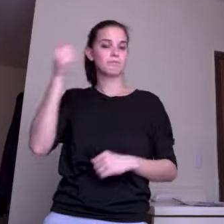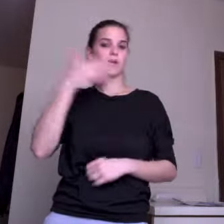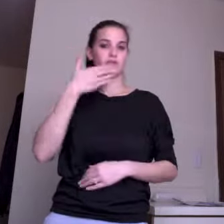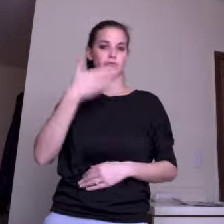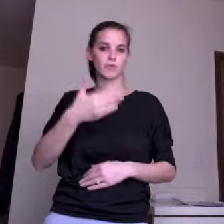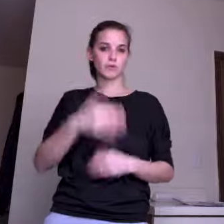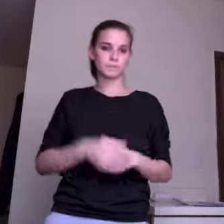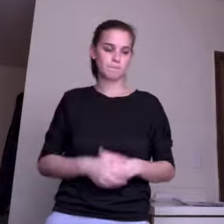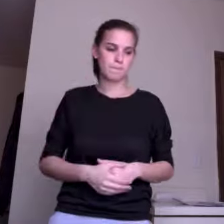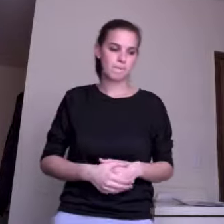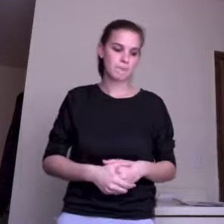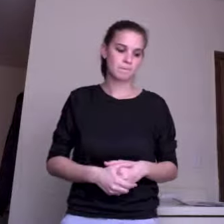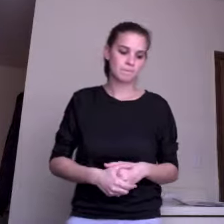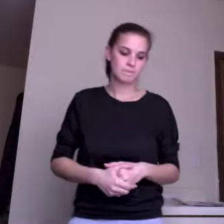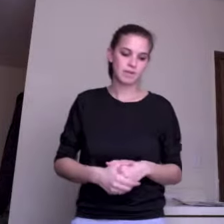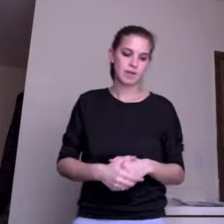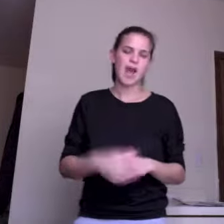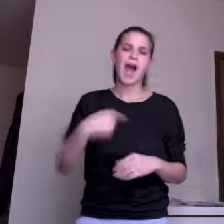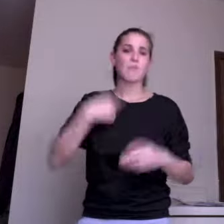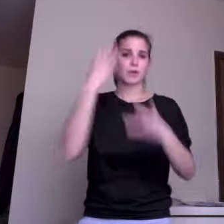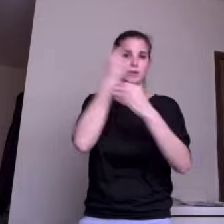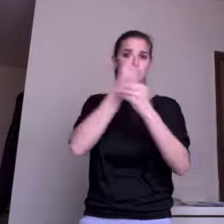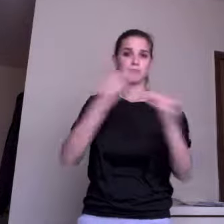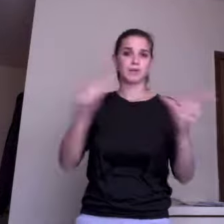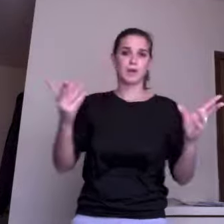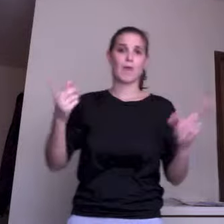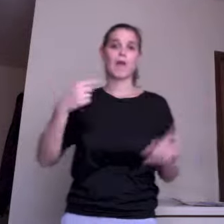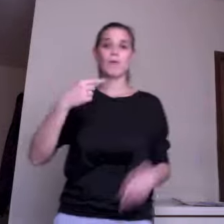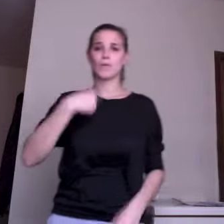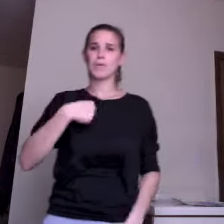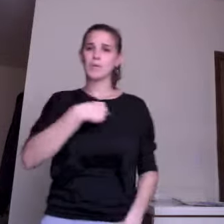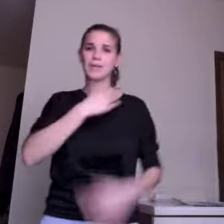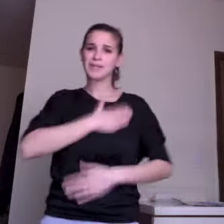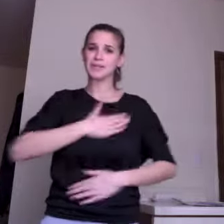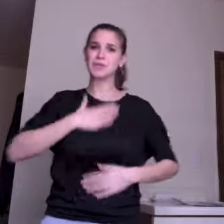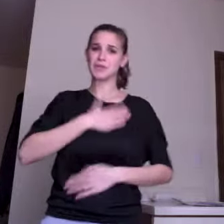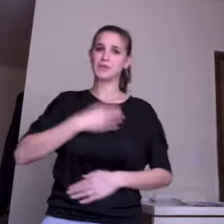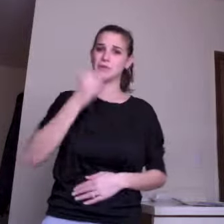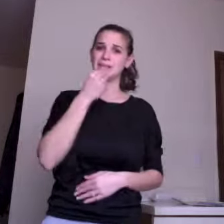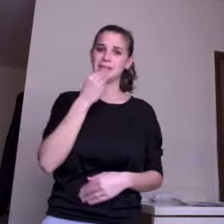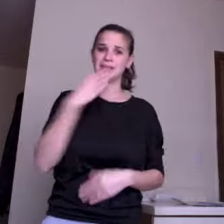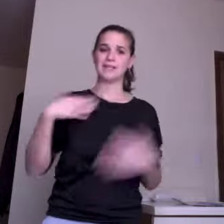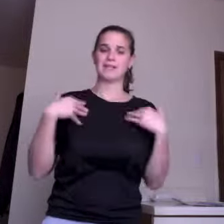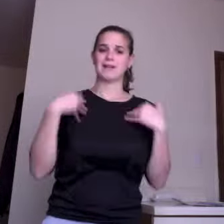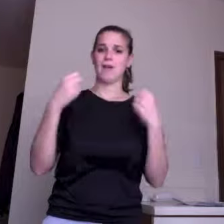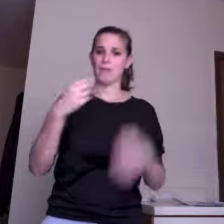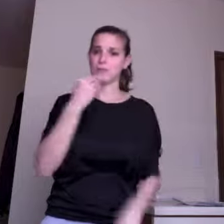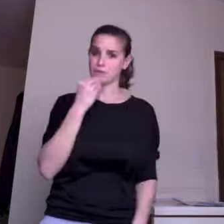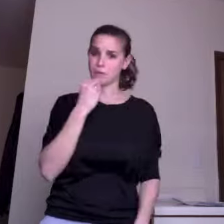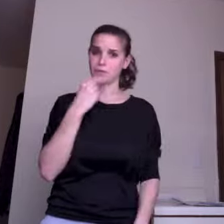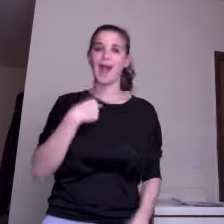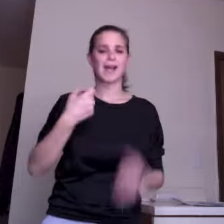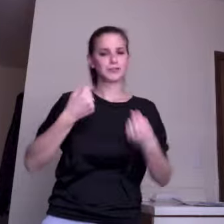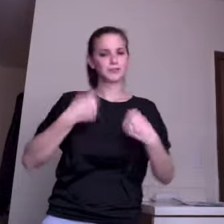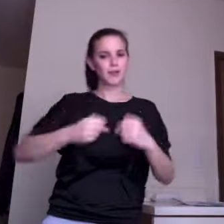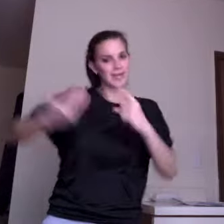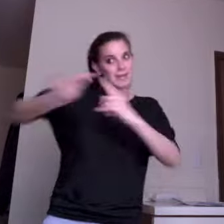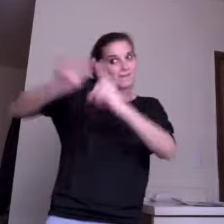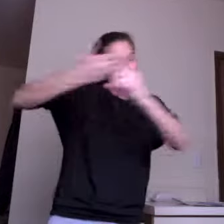baked kale chips. I try to share this everywhere I go. Not too long ago, my uncle said that he offered my 6-year-old